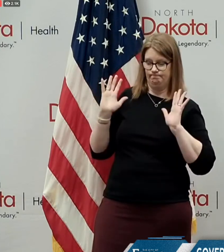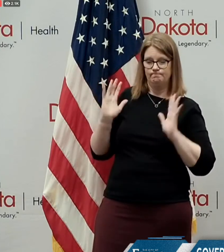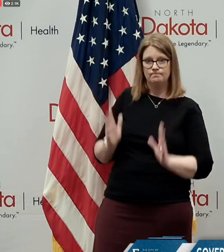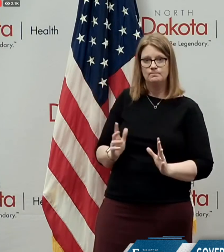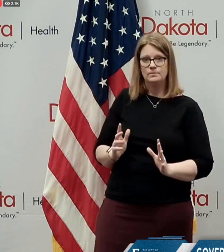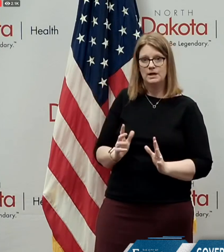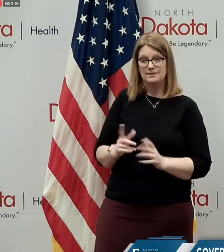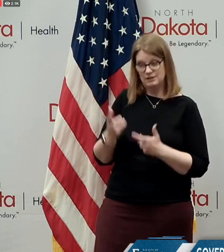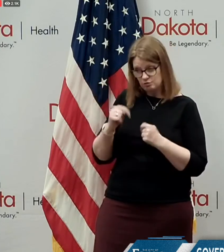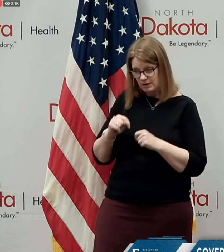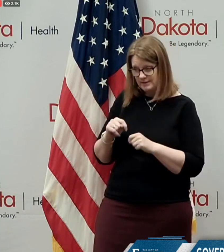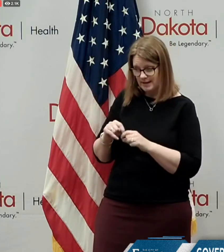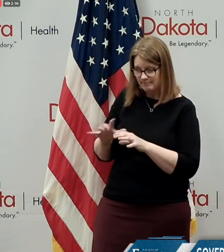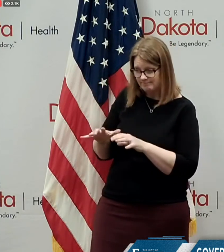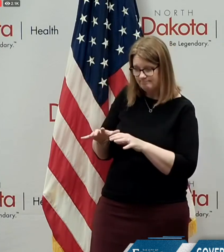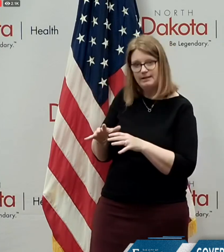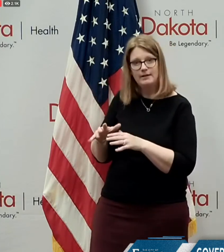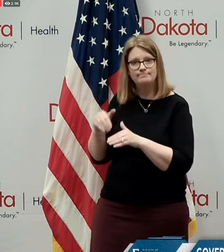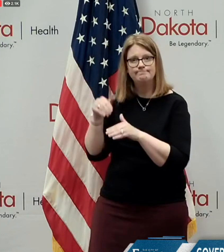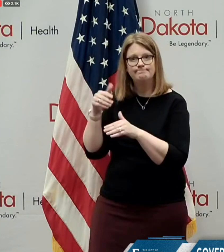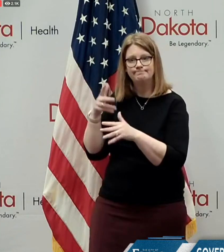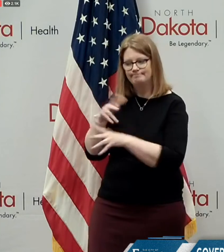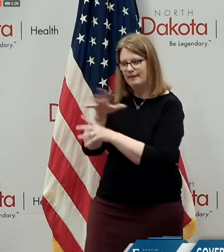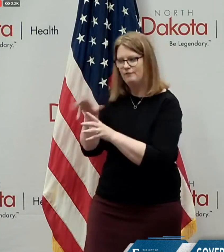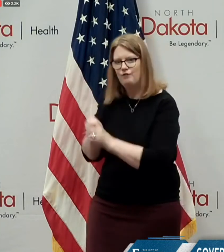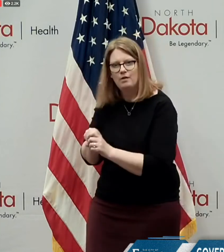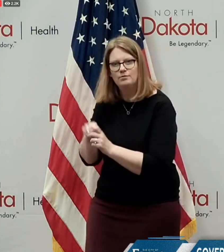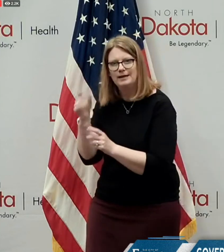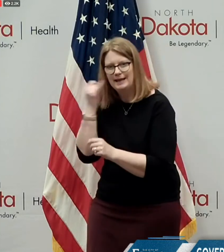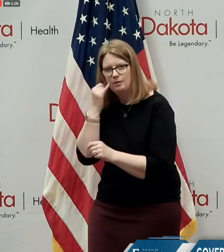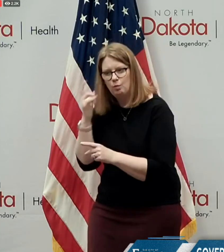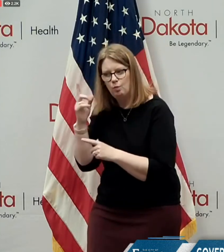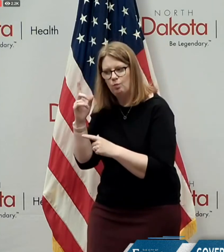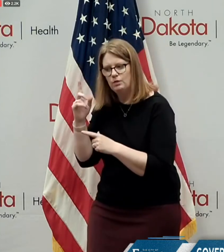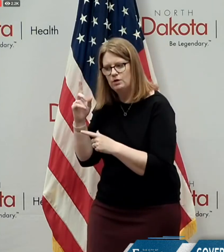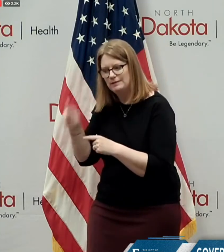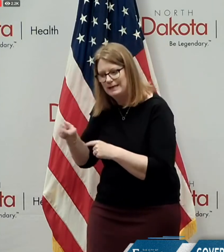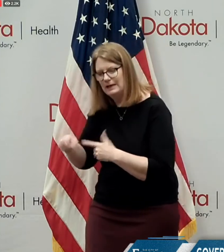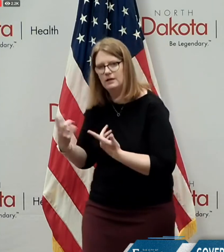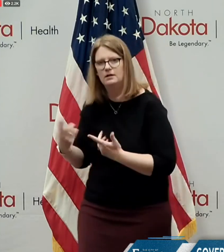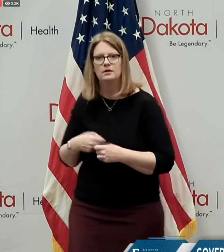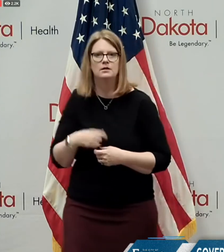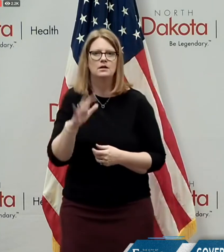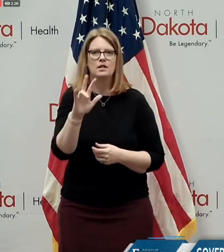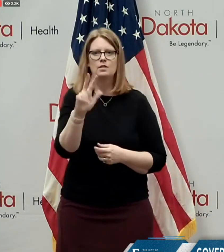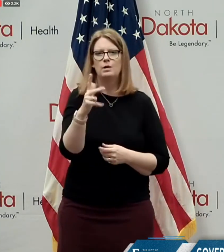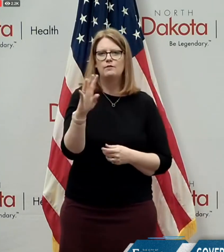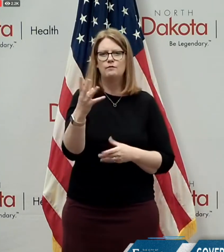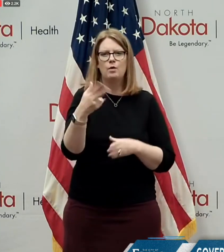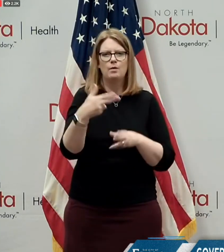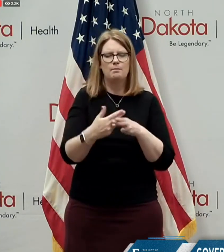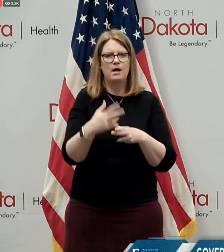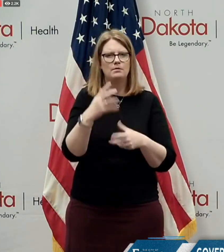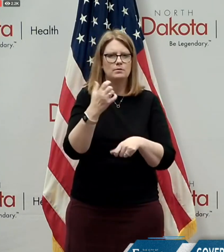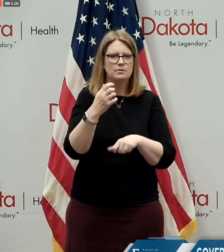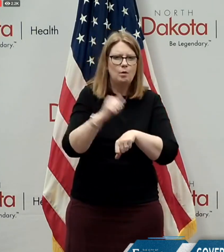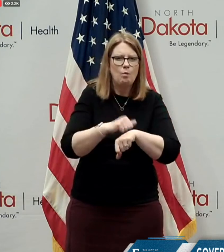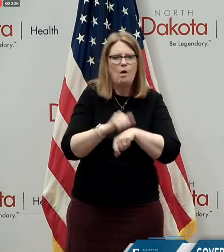to maintain that posture when people are throwing 3- and 4-pound rocks at you and water bottles